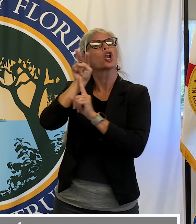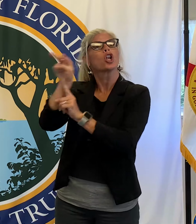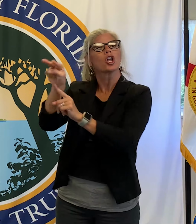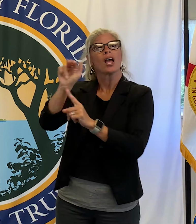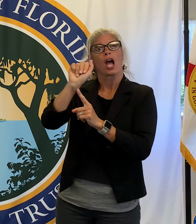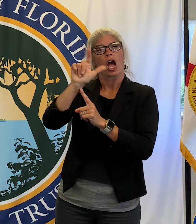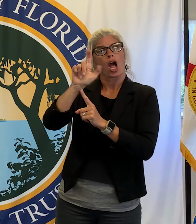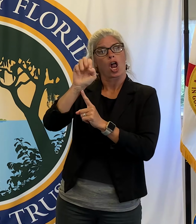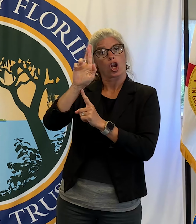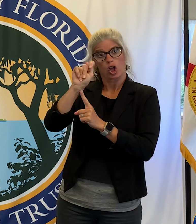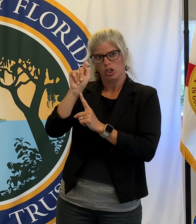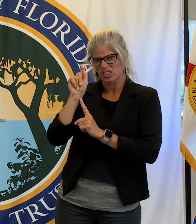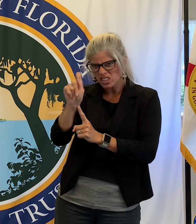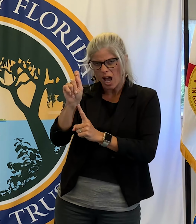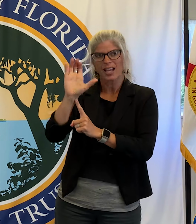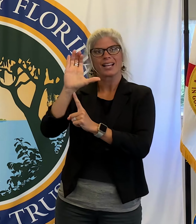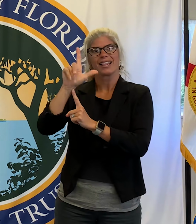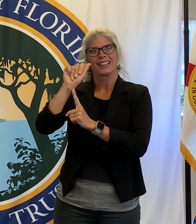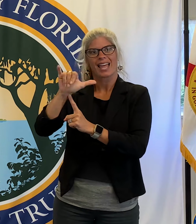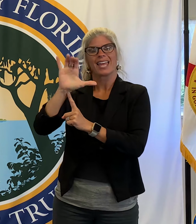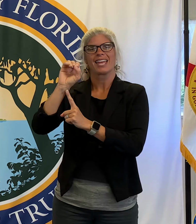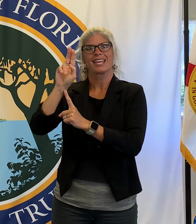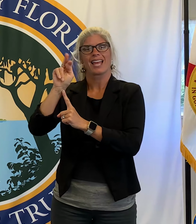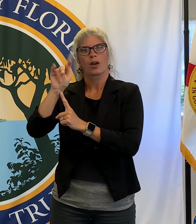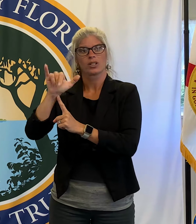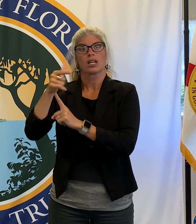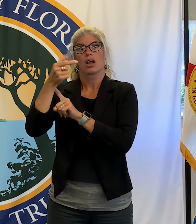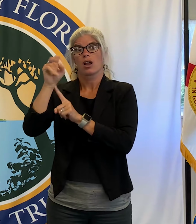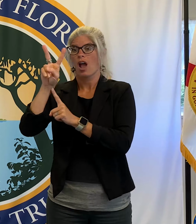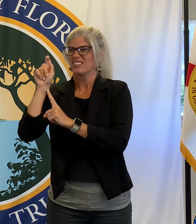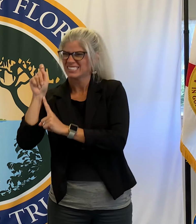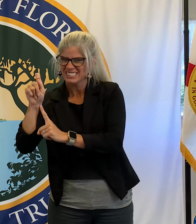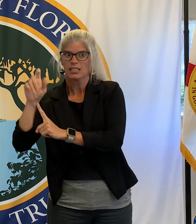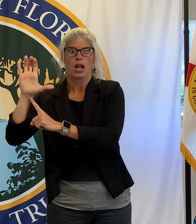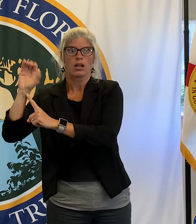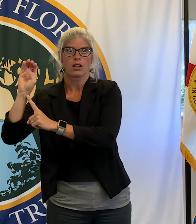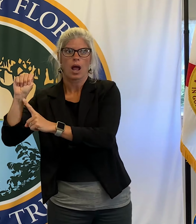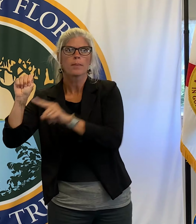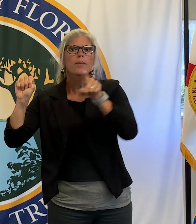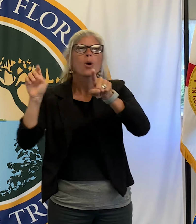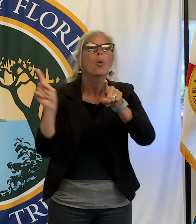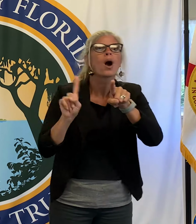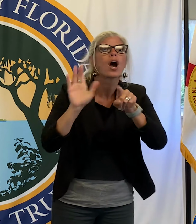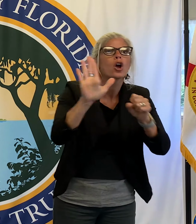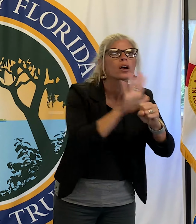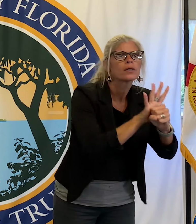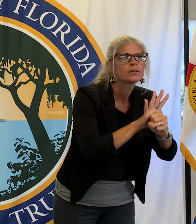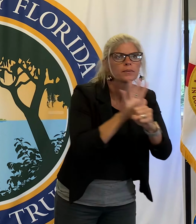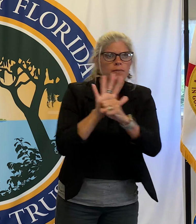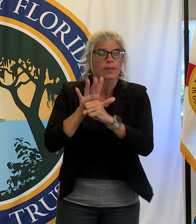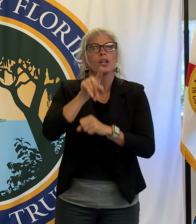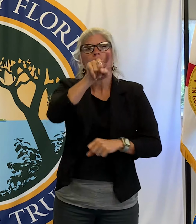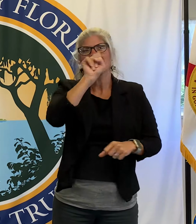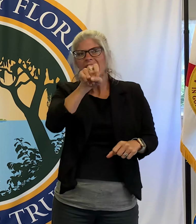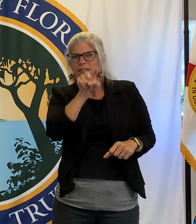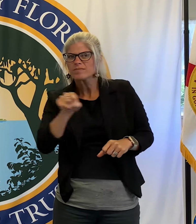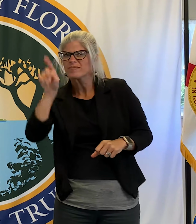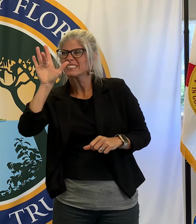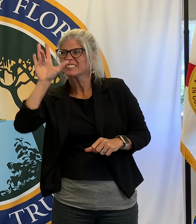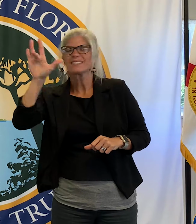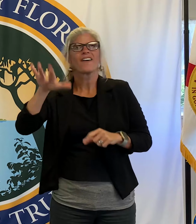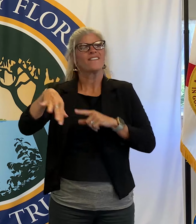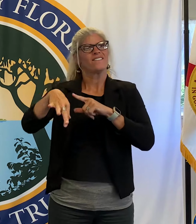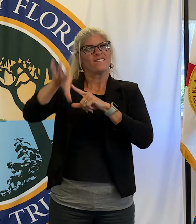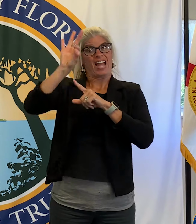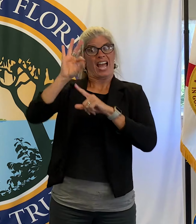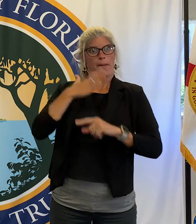alert.claycountygov.com. In that tab, you will find your zone address. You will click on that. You will put in your address,